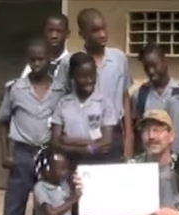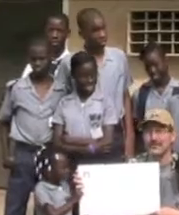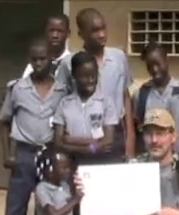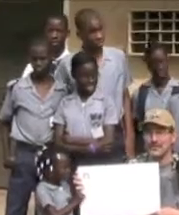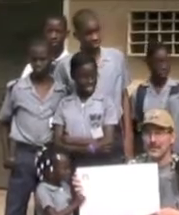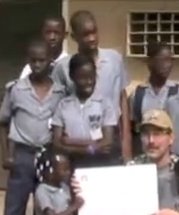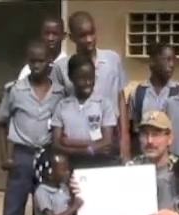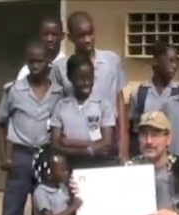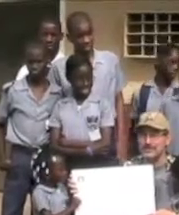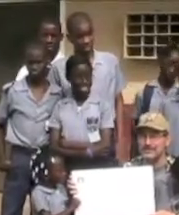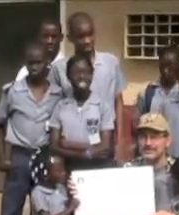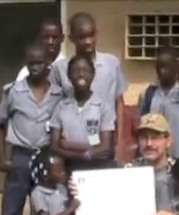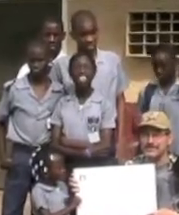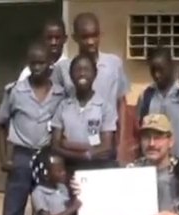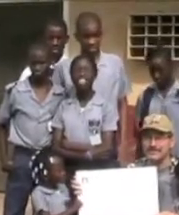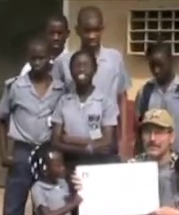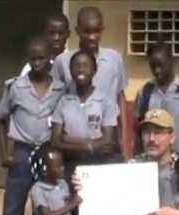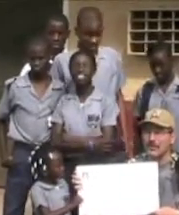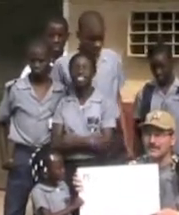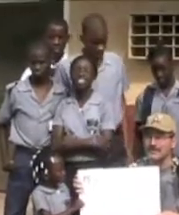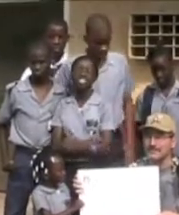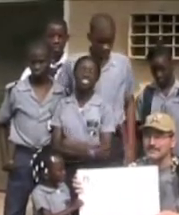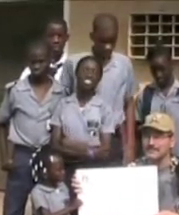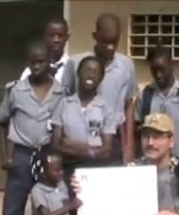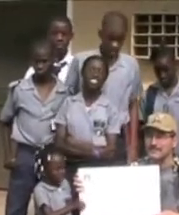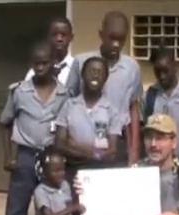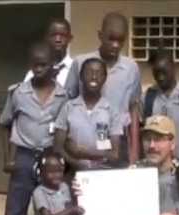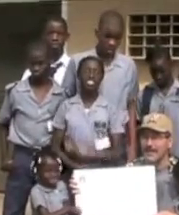Did you get a picture? Mm-hmm. Okay. Let me get one more.